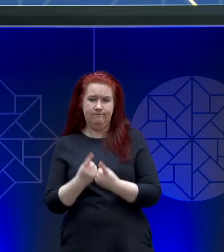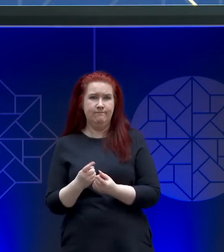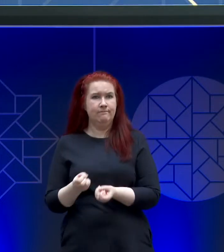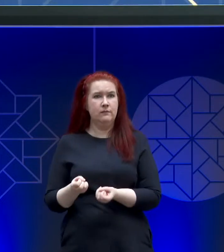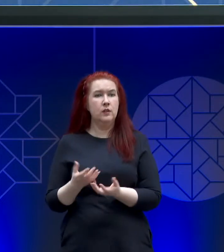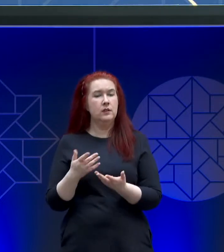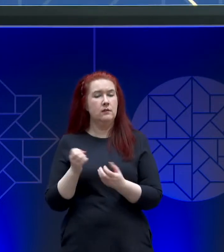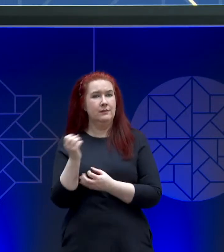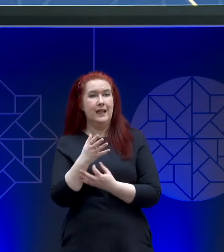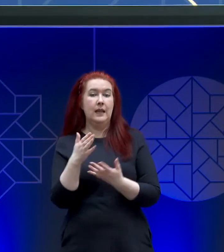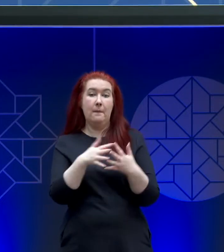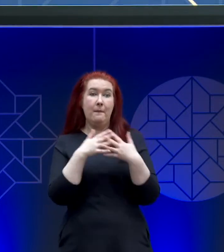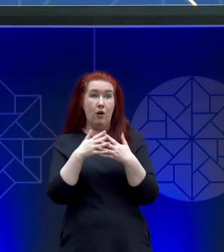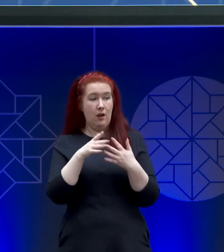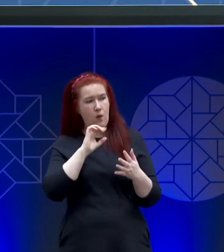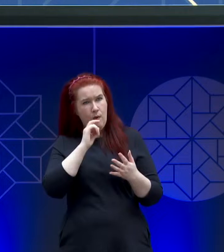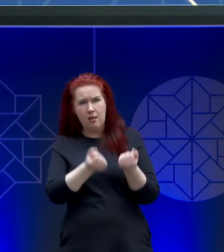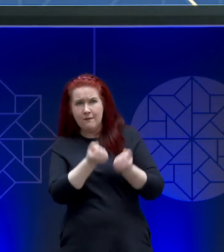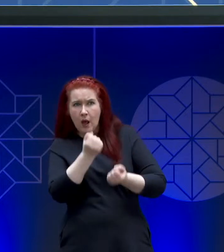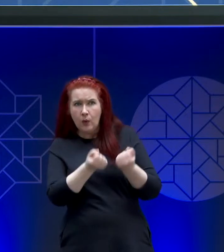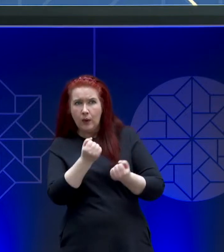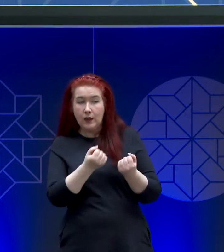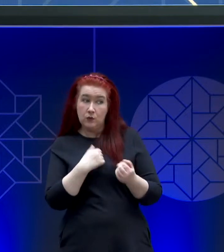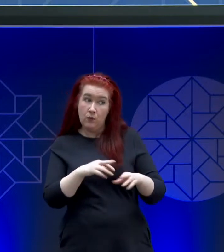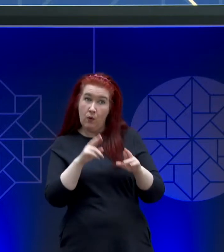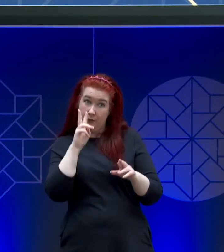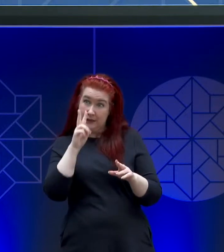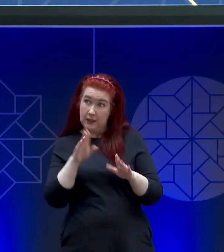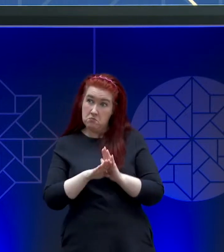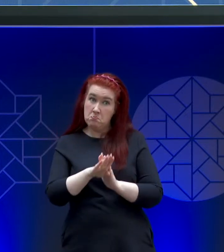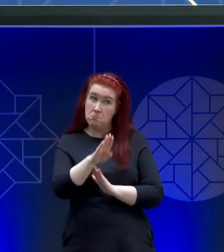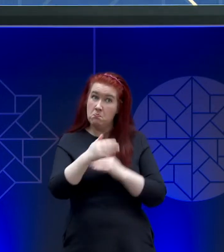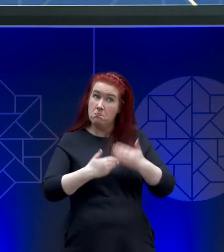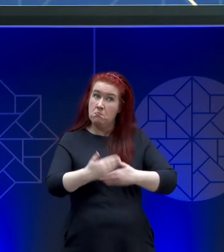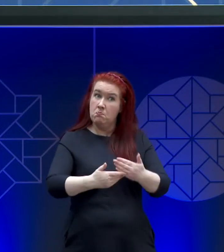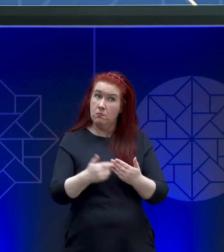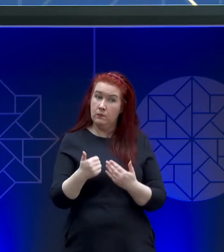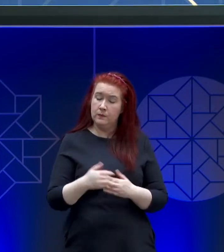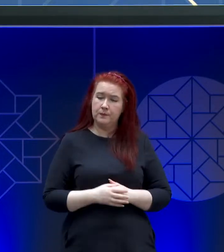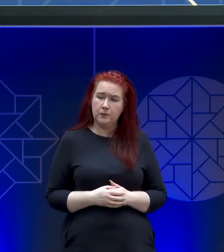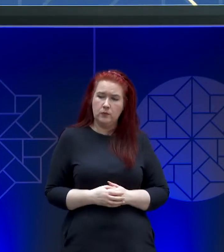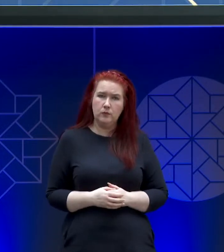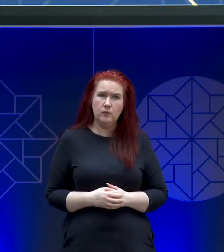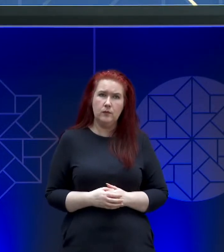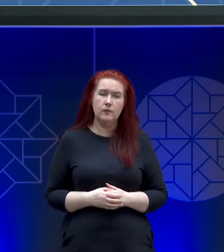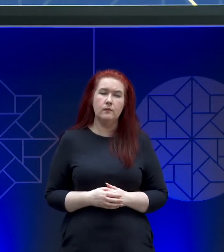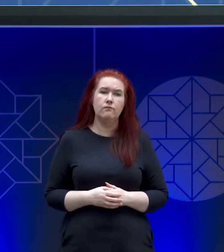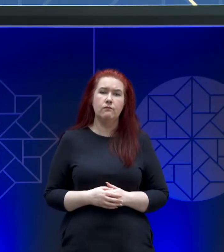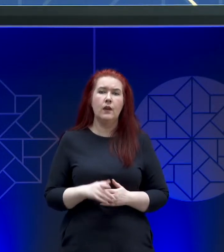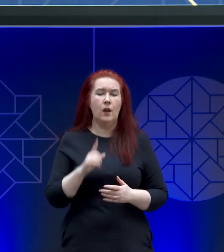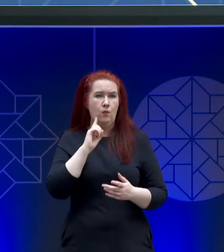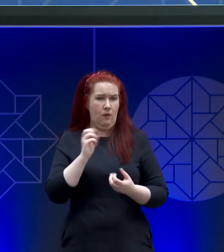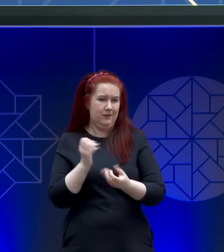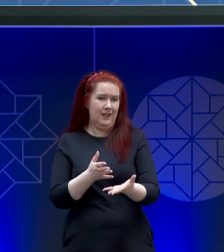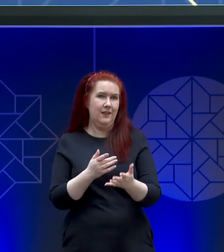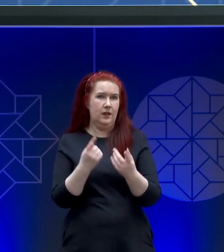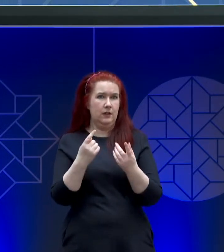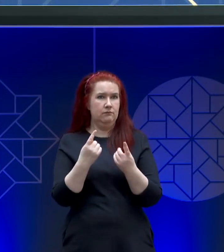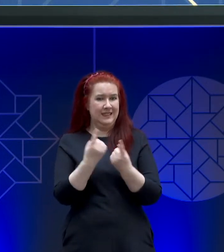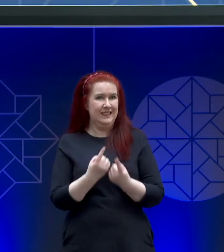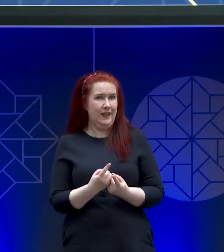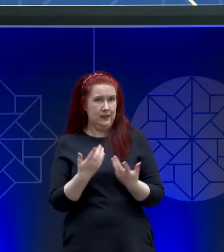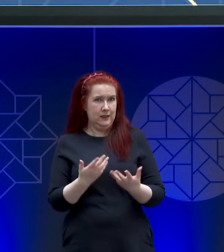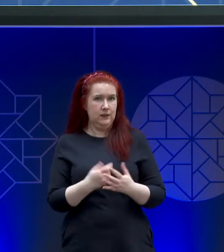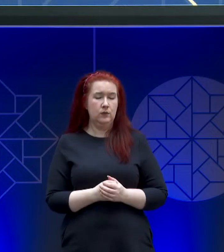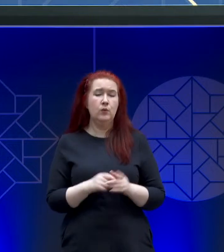evaluation. So they're very hopeful that they'll start getting traction there and be delivering the devices very soon. We've also